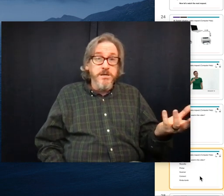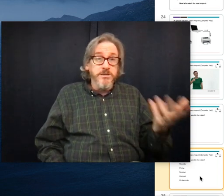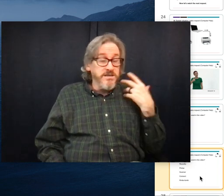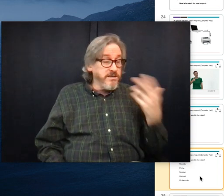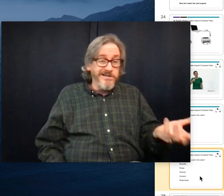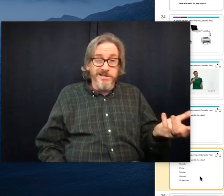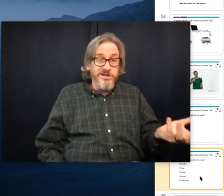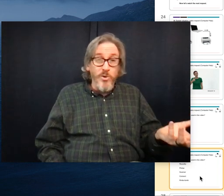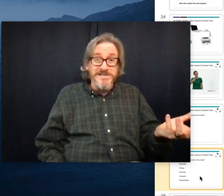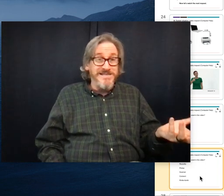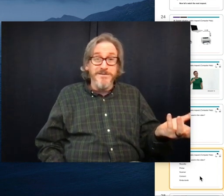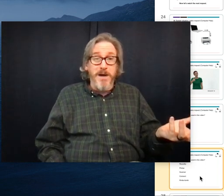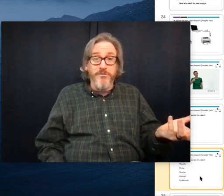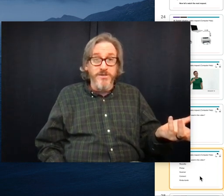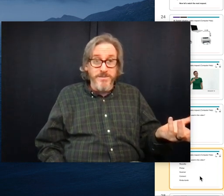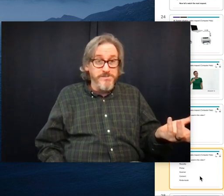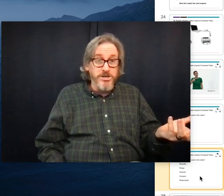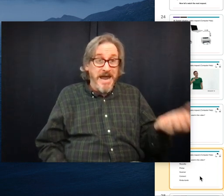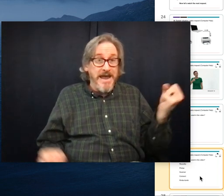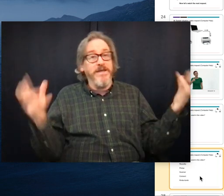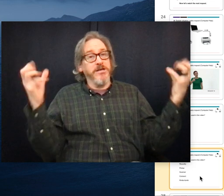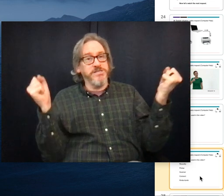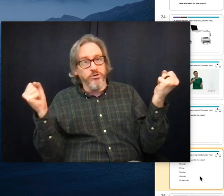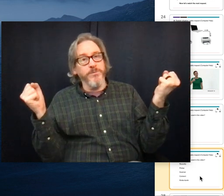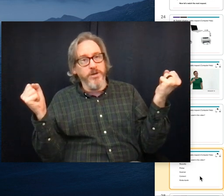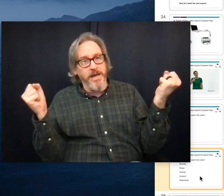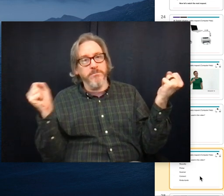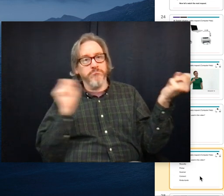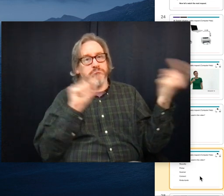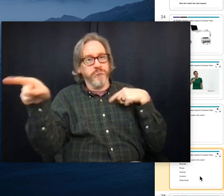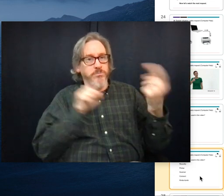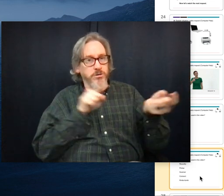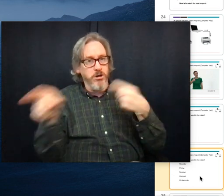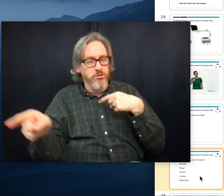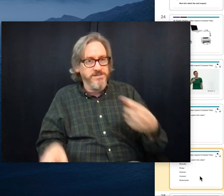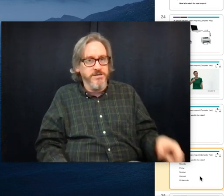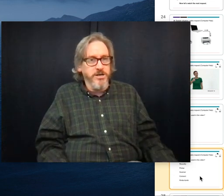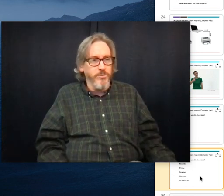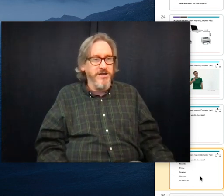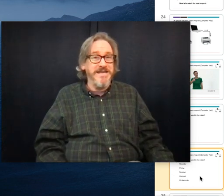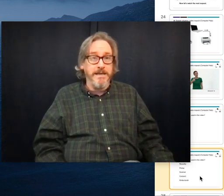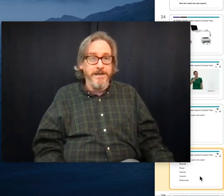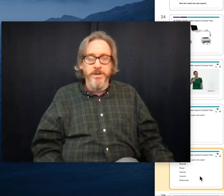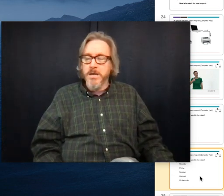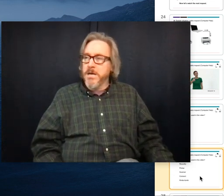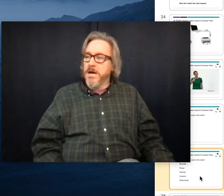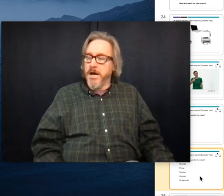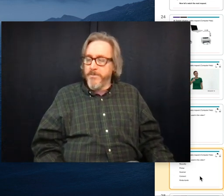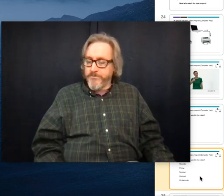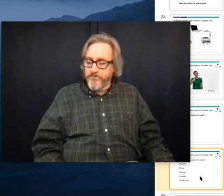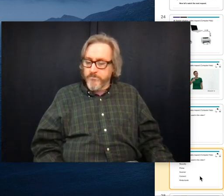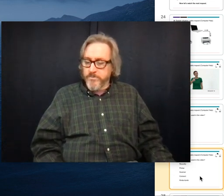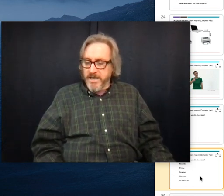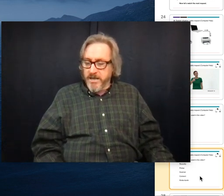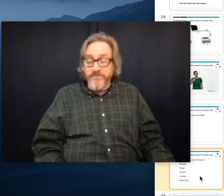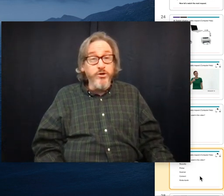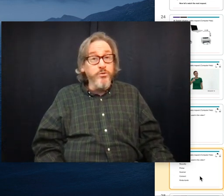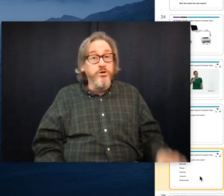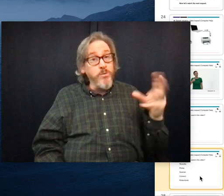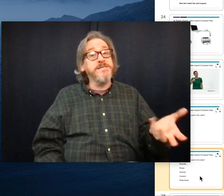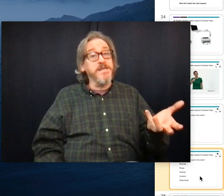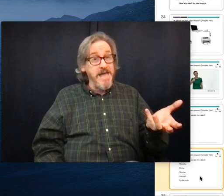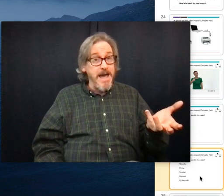reasons. The noise didn't bother them as much, and they could still communicate across the, without yelling.